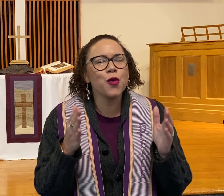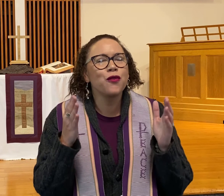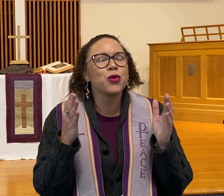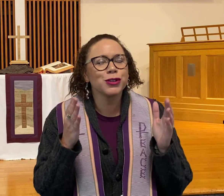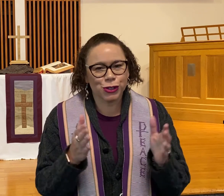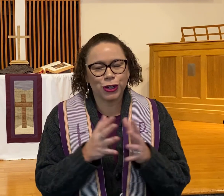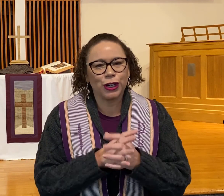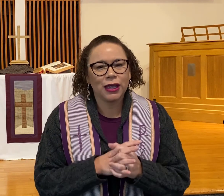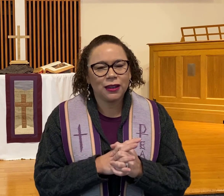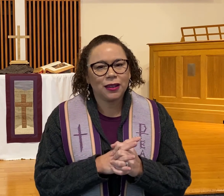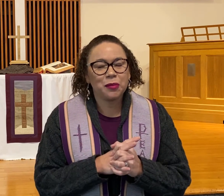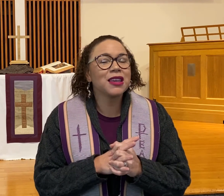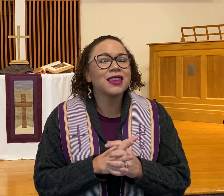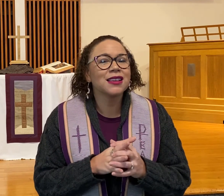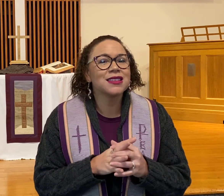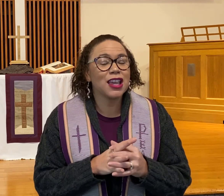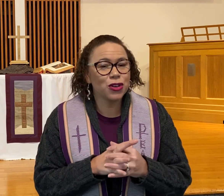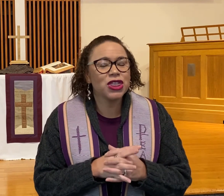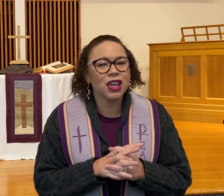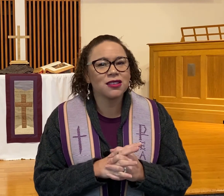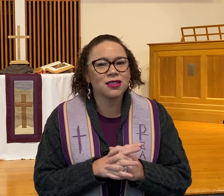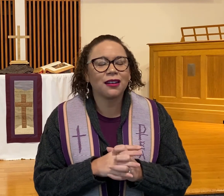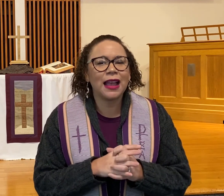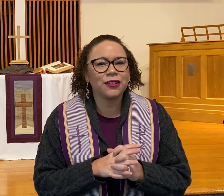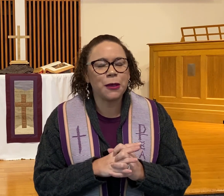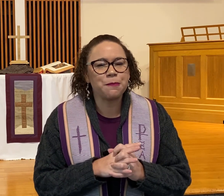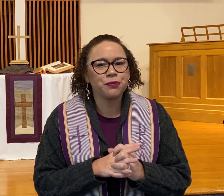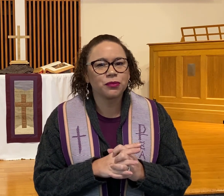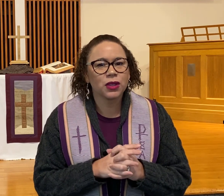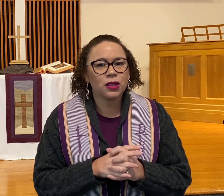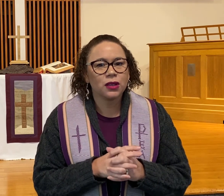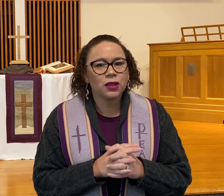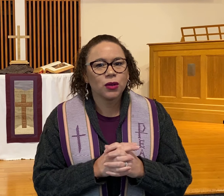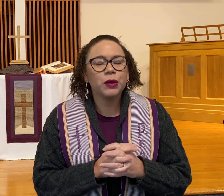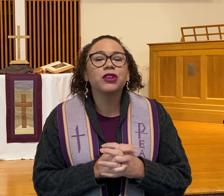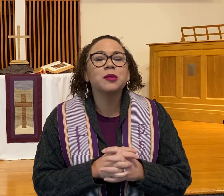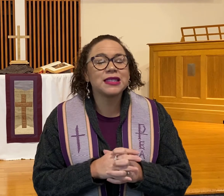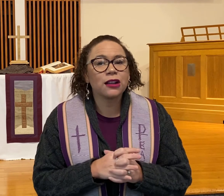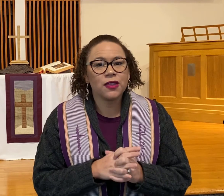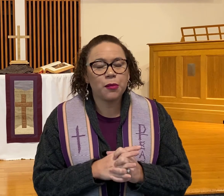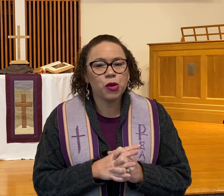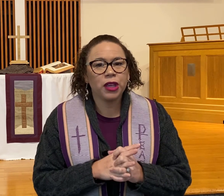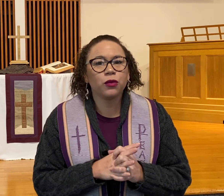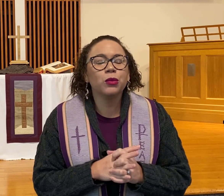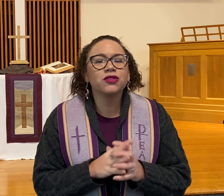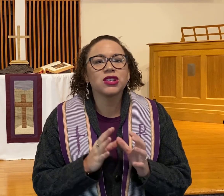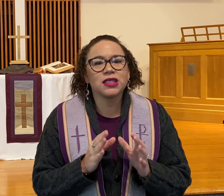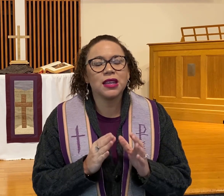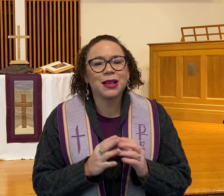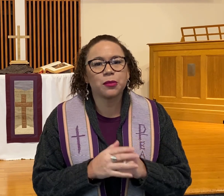for sure big things and good things are ahead of him. We would have missed out on that moment if we would have just seen him as a